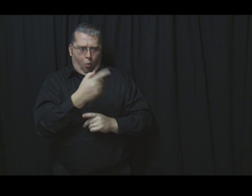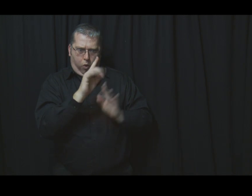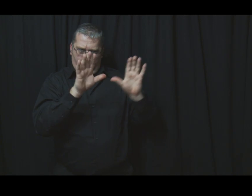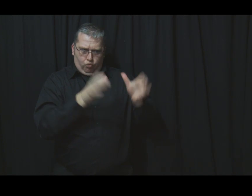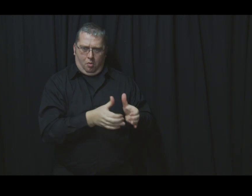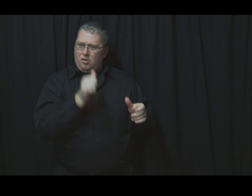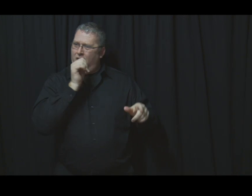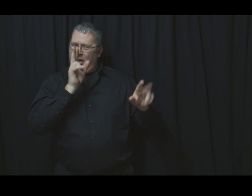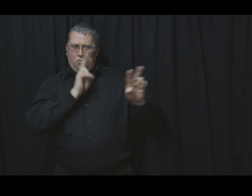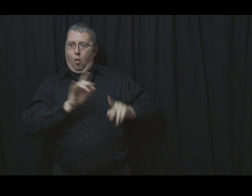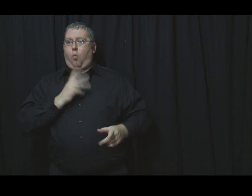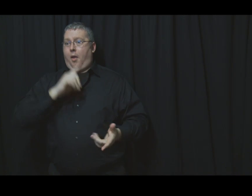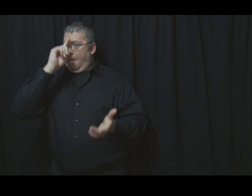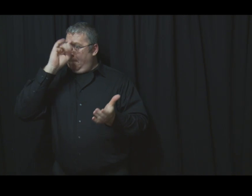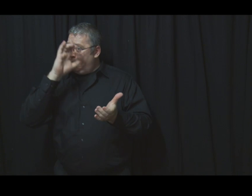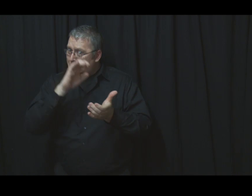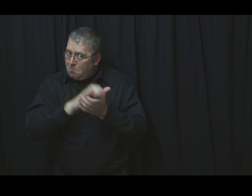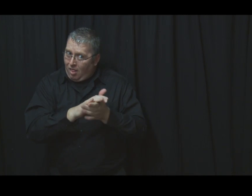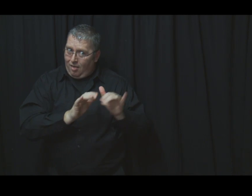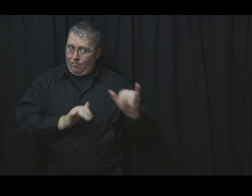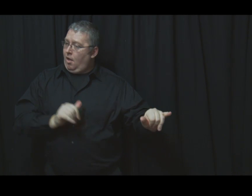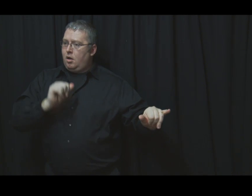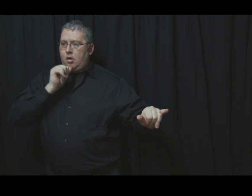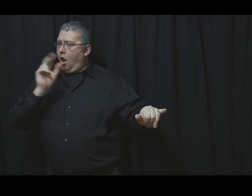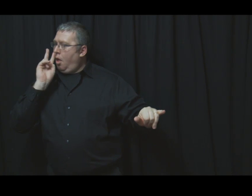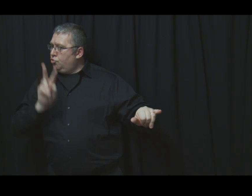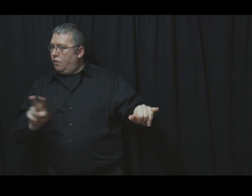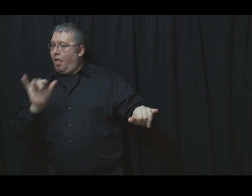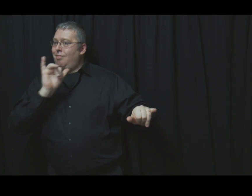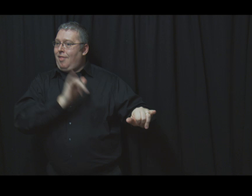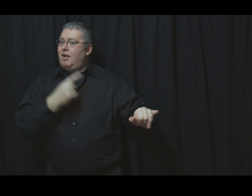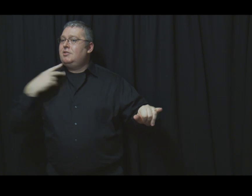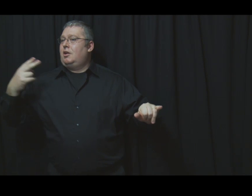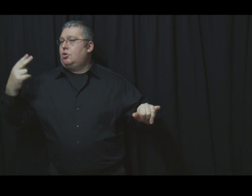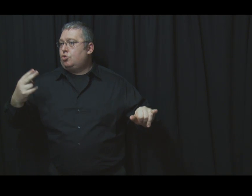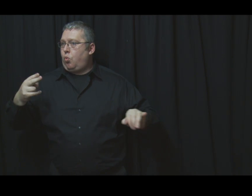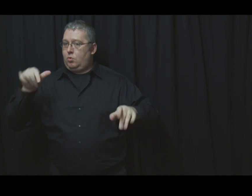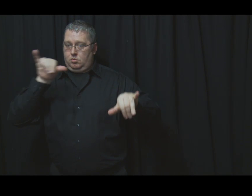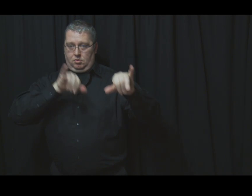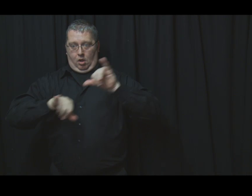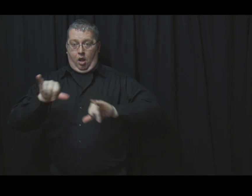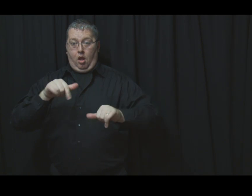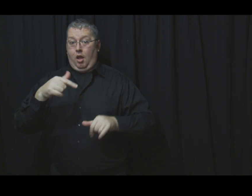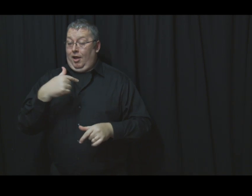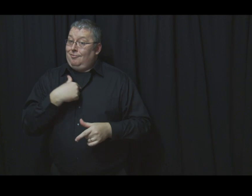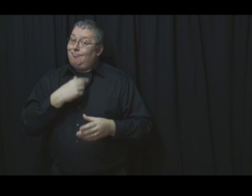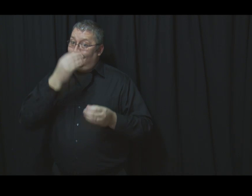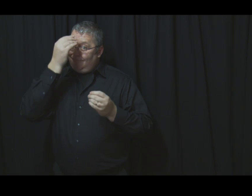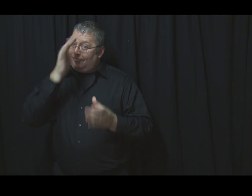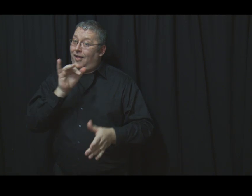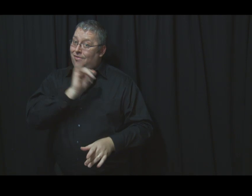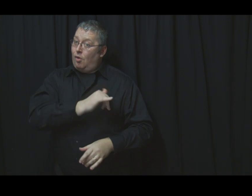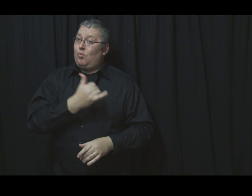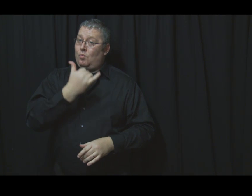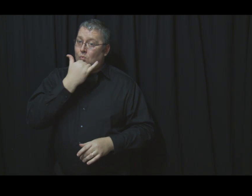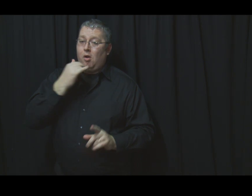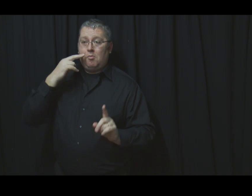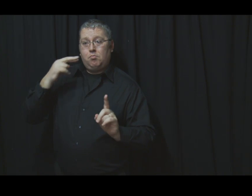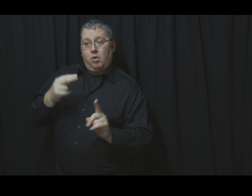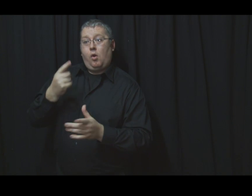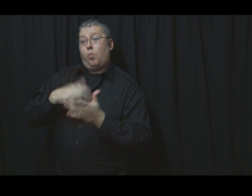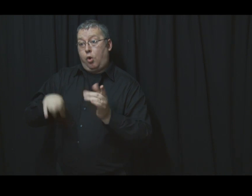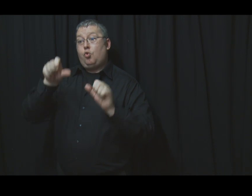that's belief there. That's their historical science that I would say was wrong. But you know what you do